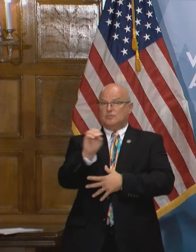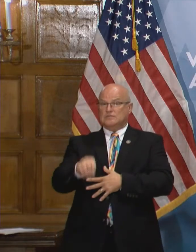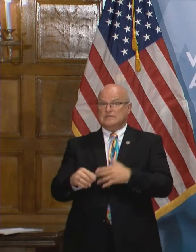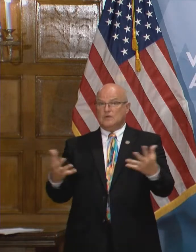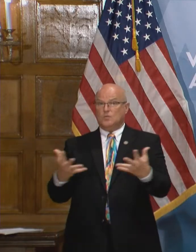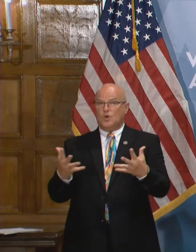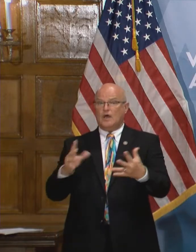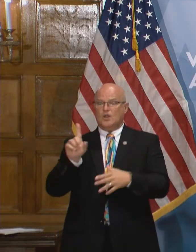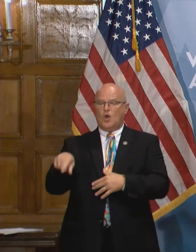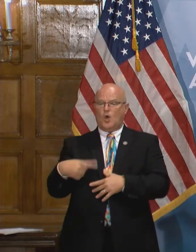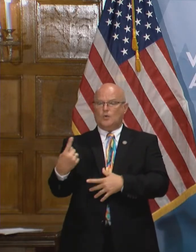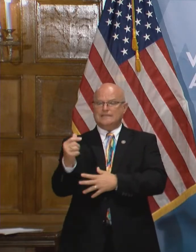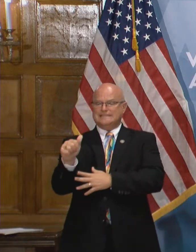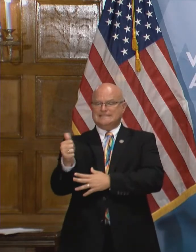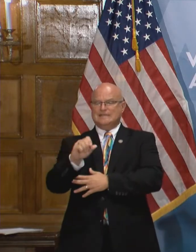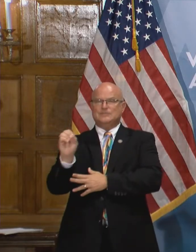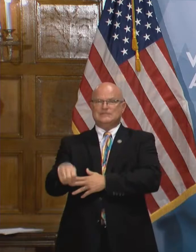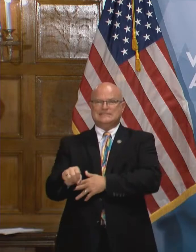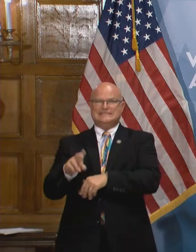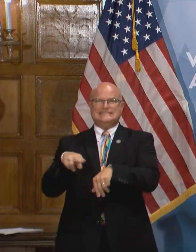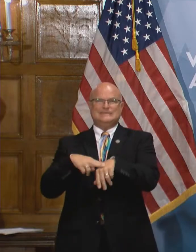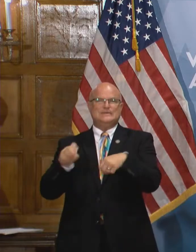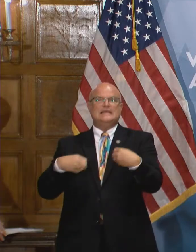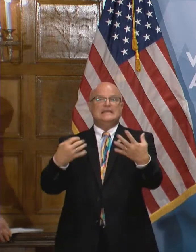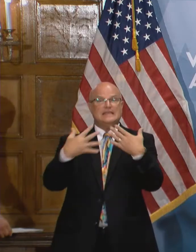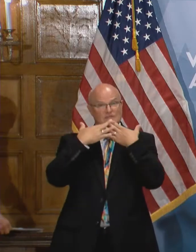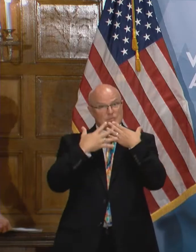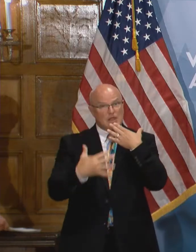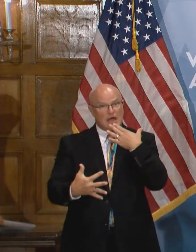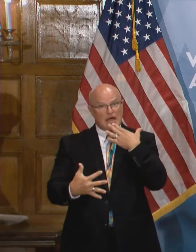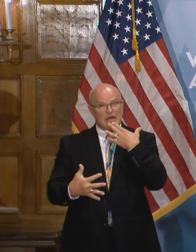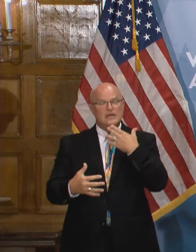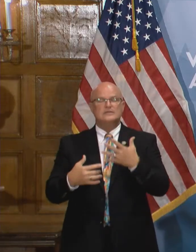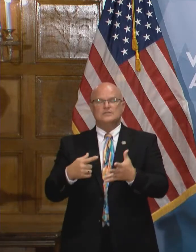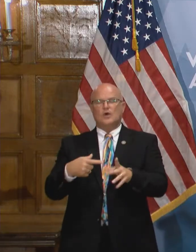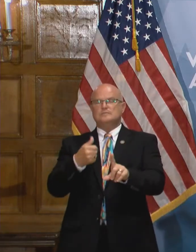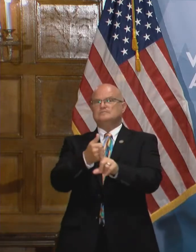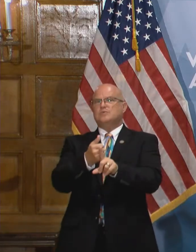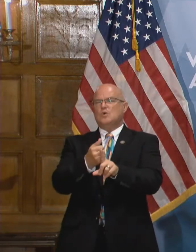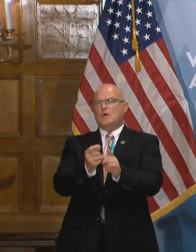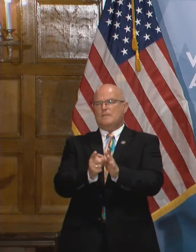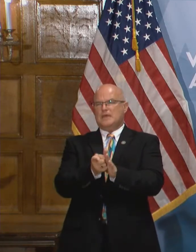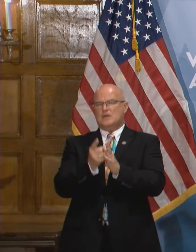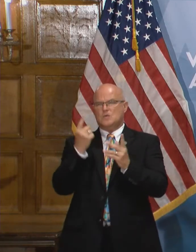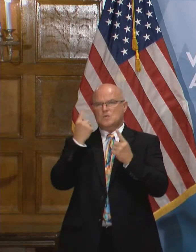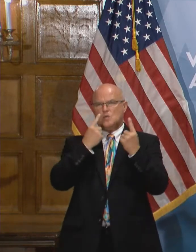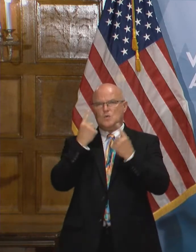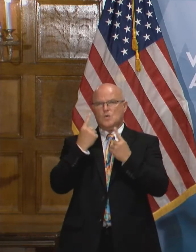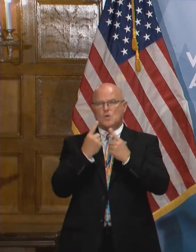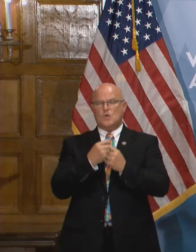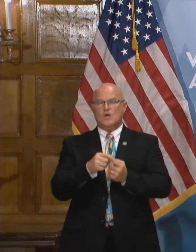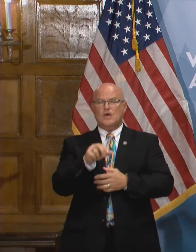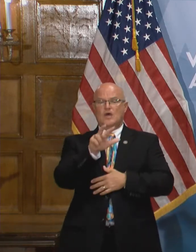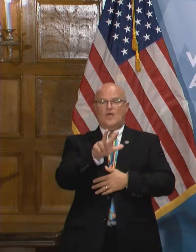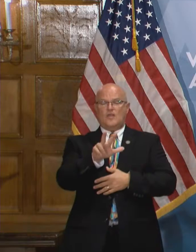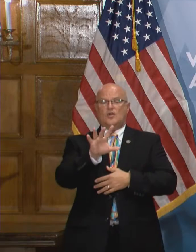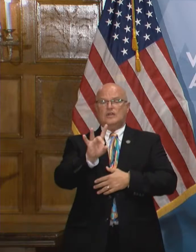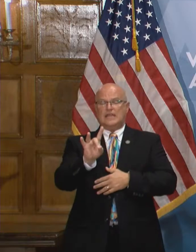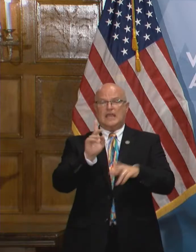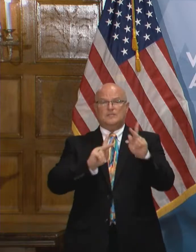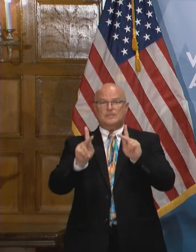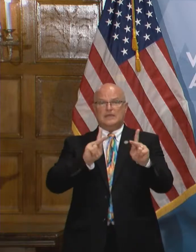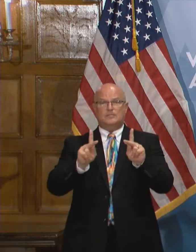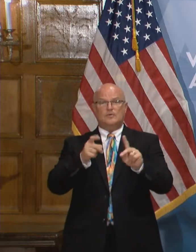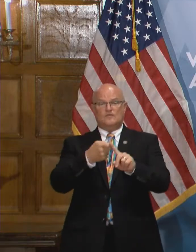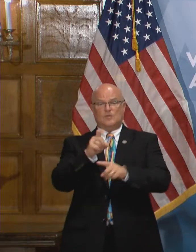38%, only 10% typically do give blood. So let that sink in just for a second. If 38 people out of 100